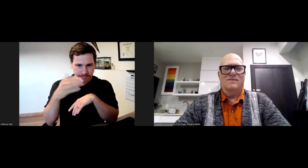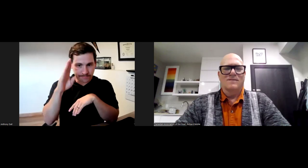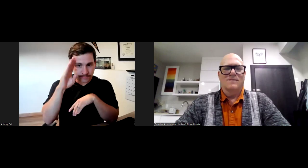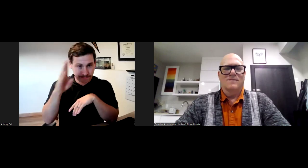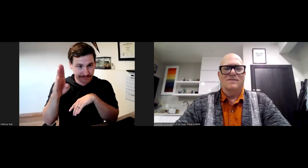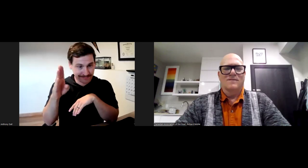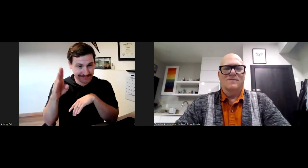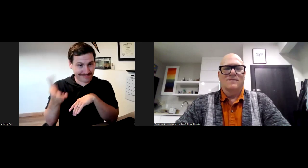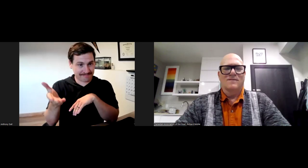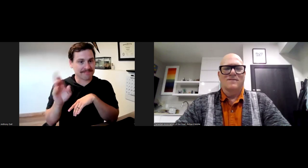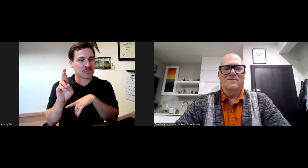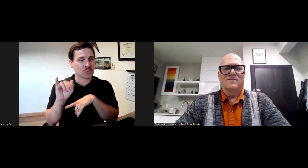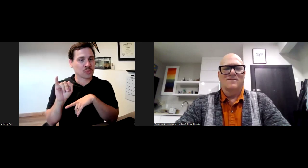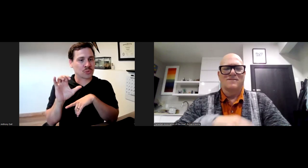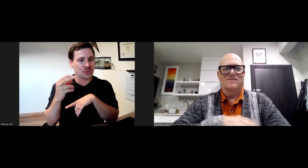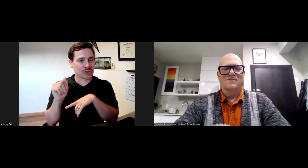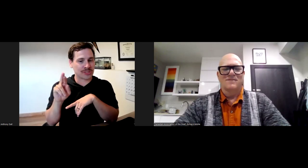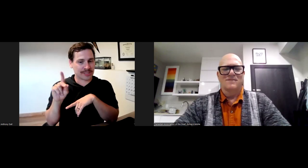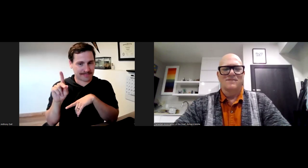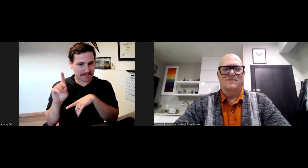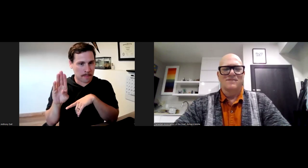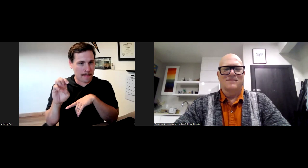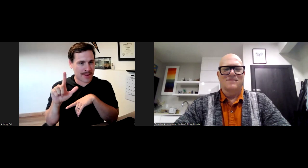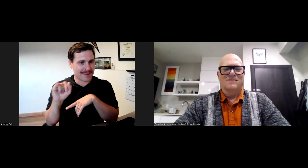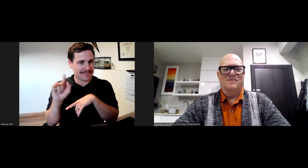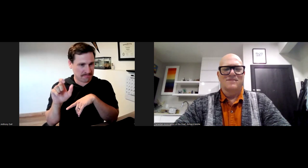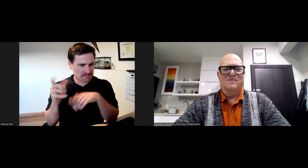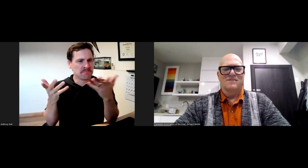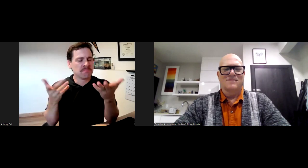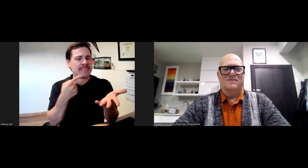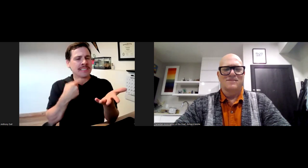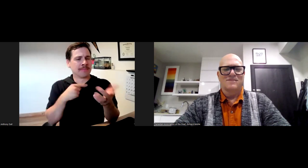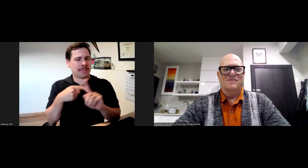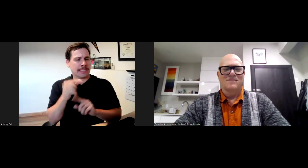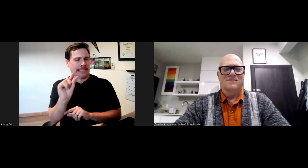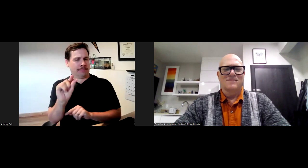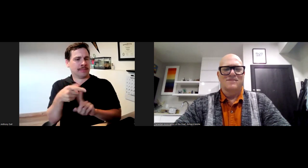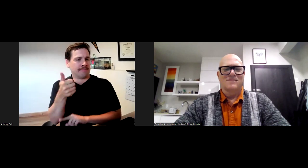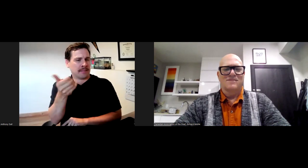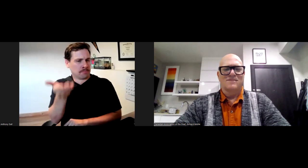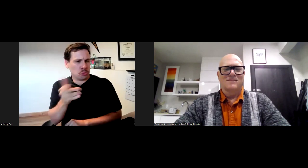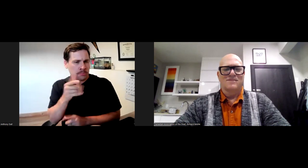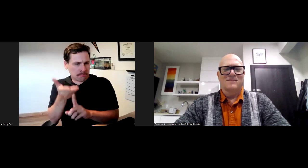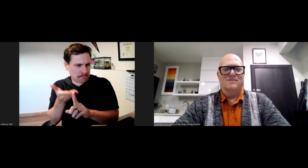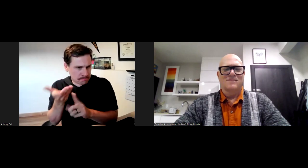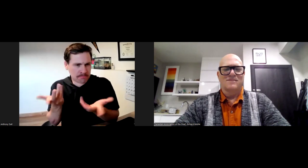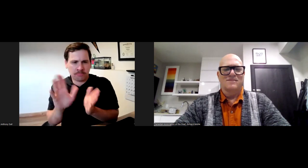And Frank's got his pin taken off, so that's perfect. This is Richard Belleil. Richard, if you can give us a little